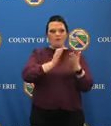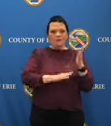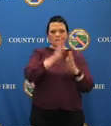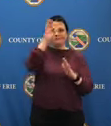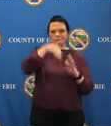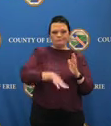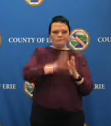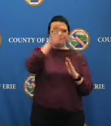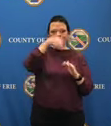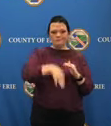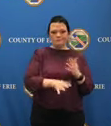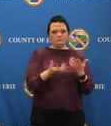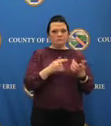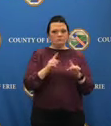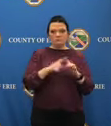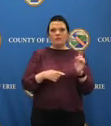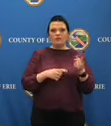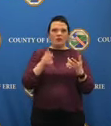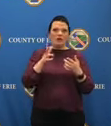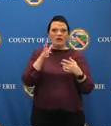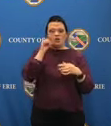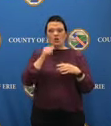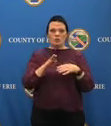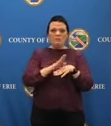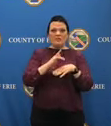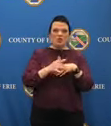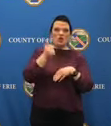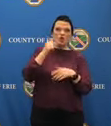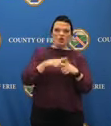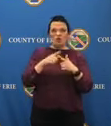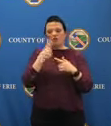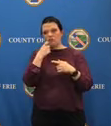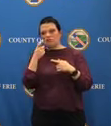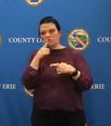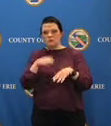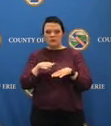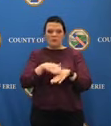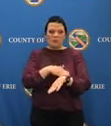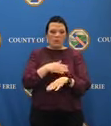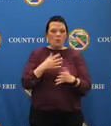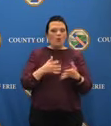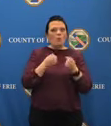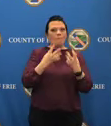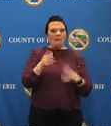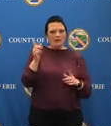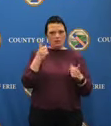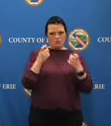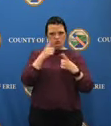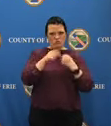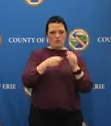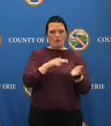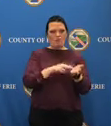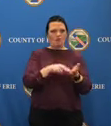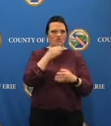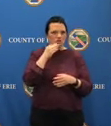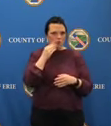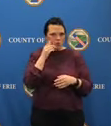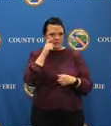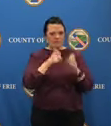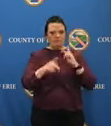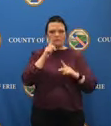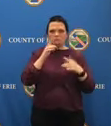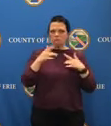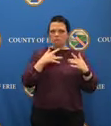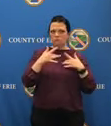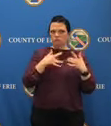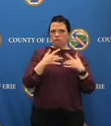earlier and it was a little slower, but I heard it was very busy earlier. A lot of people are calling questions about nursing homes because we know people are concerned about